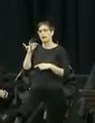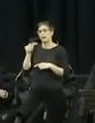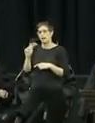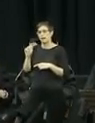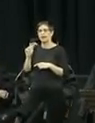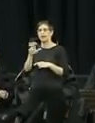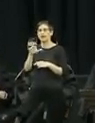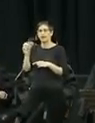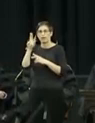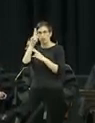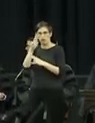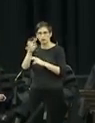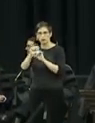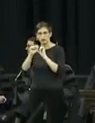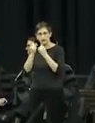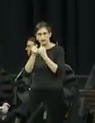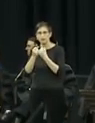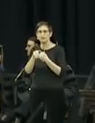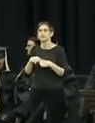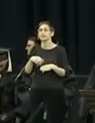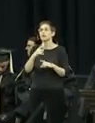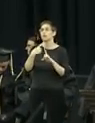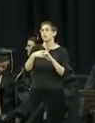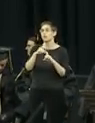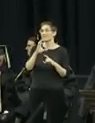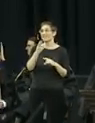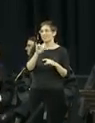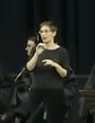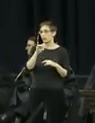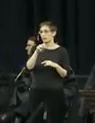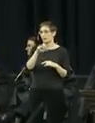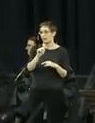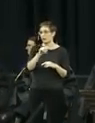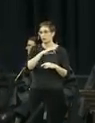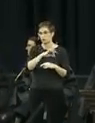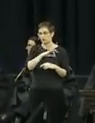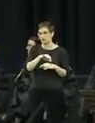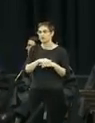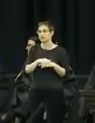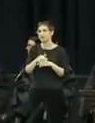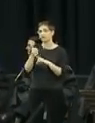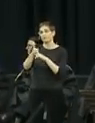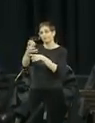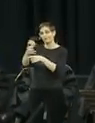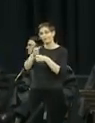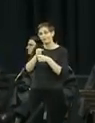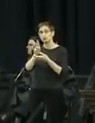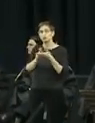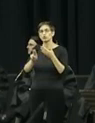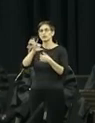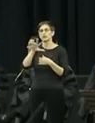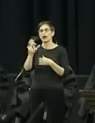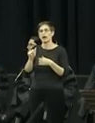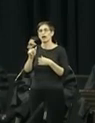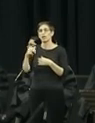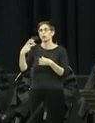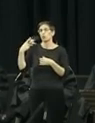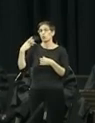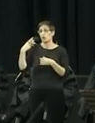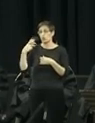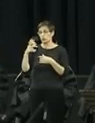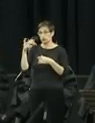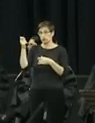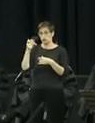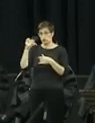Honor Society and Chi Omega Fraternity. Lily is a recipient of the University of Iowa Provost